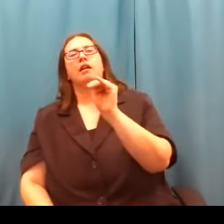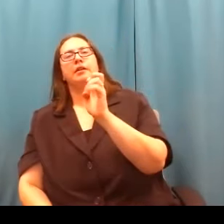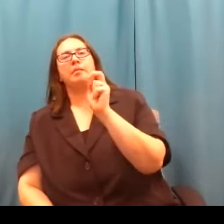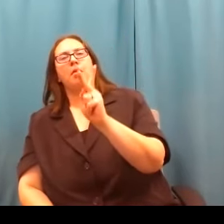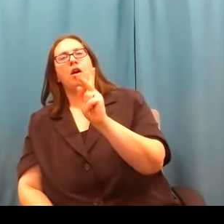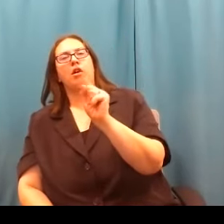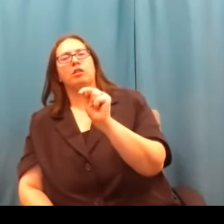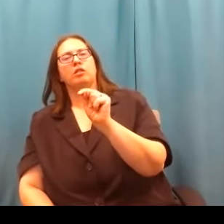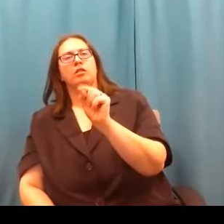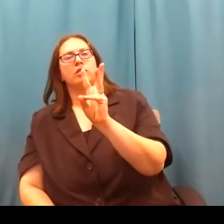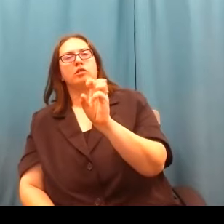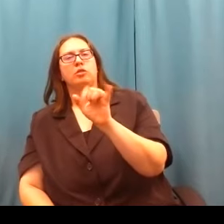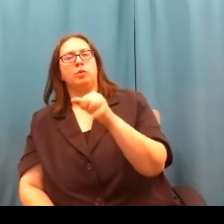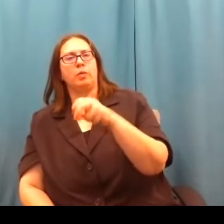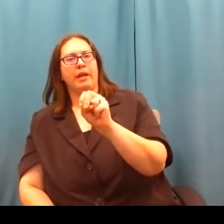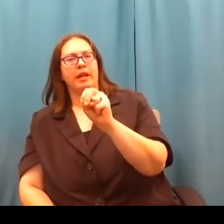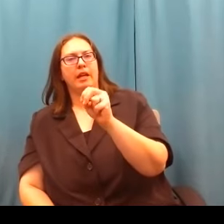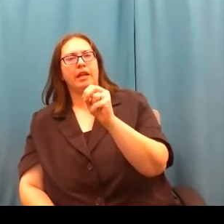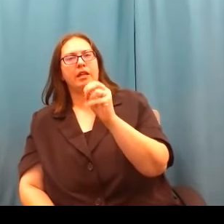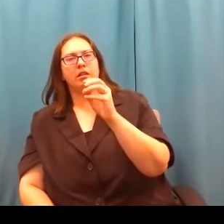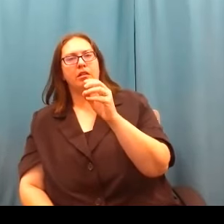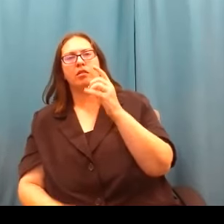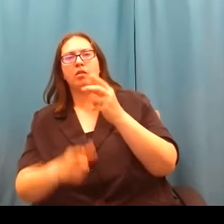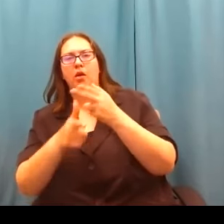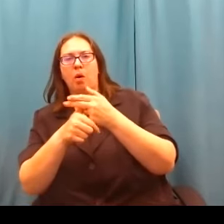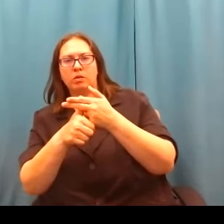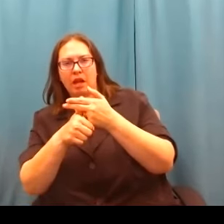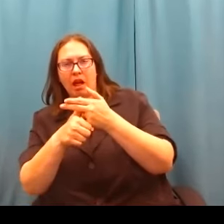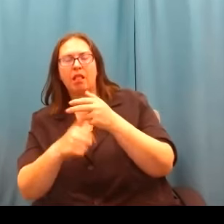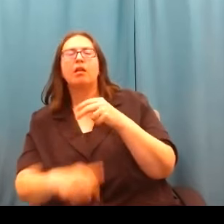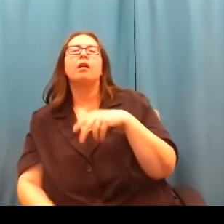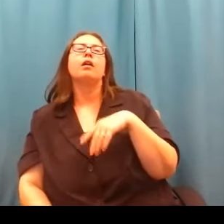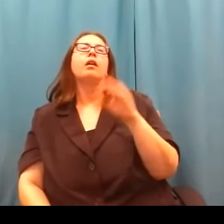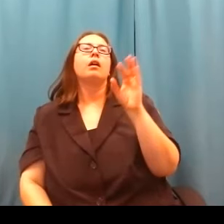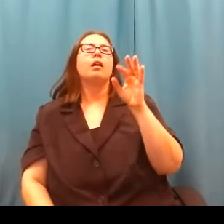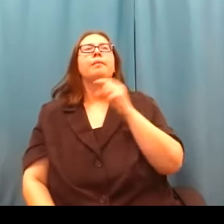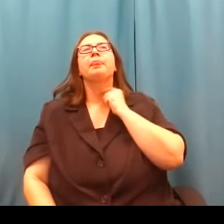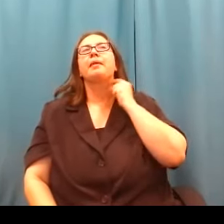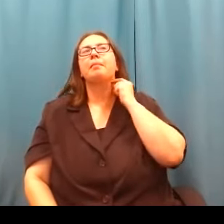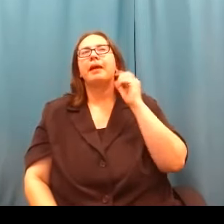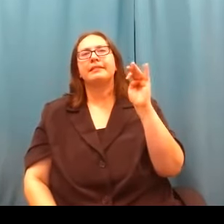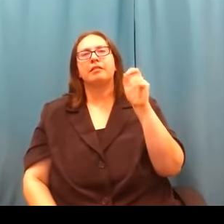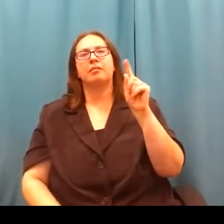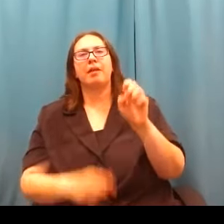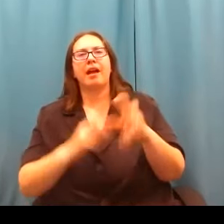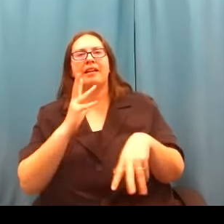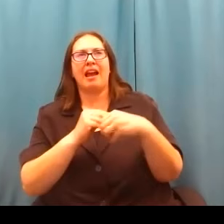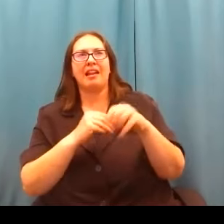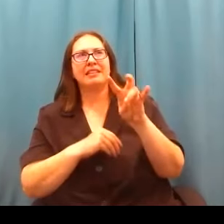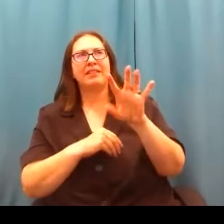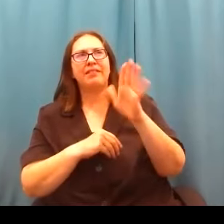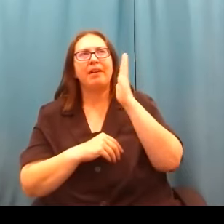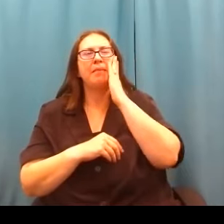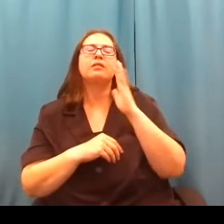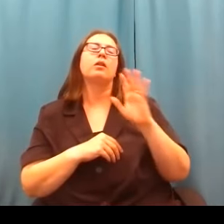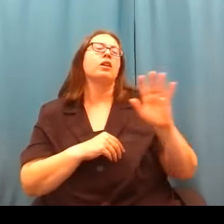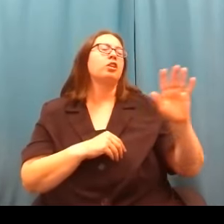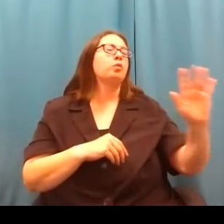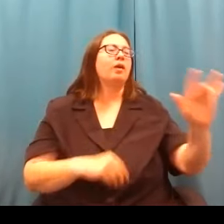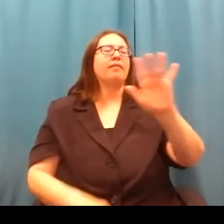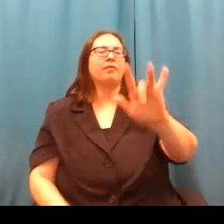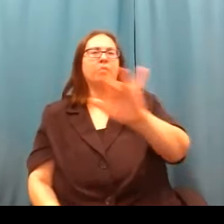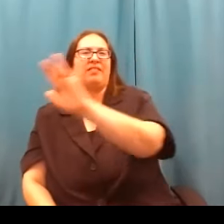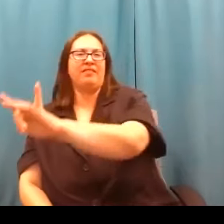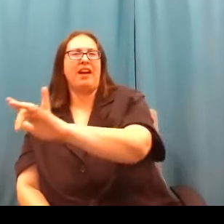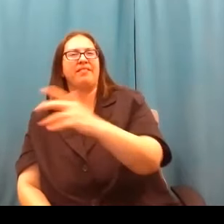am I missing here? Pastor Mike added about 75 beds in 25 in 3 different churches.